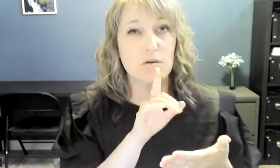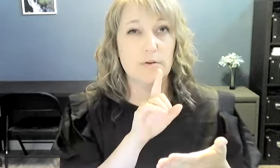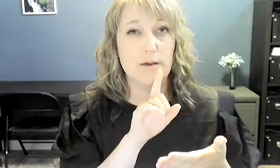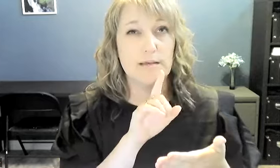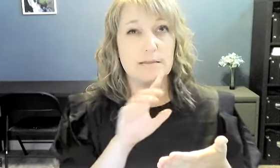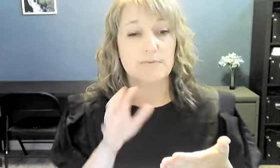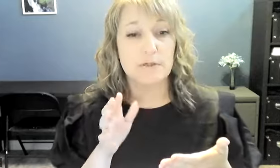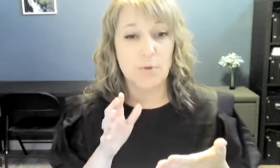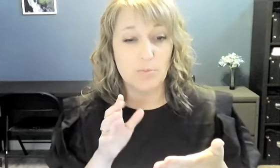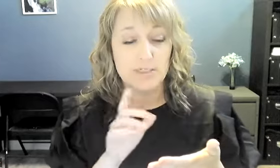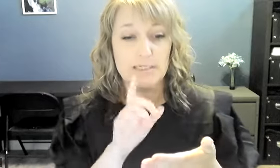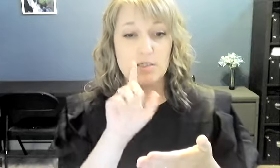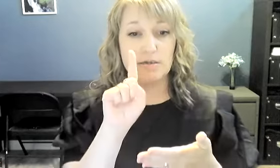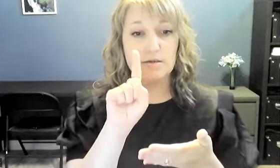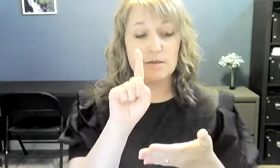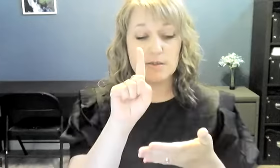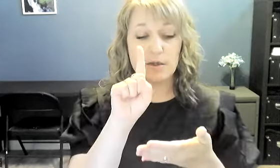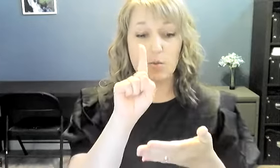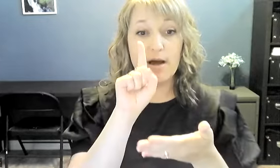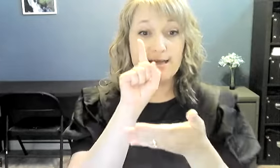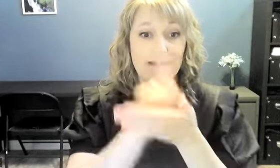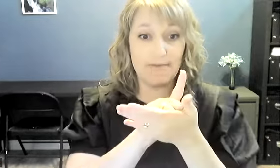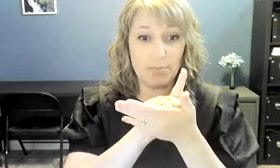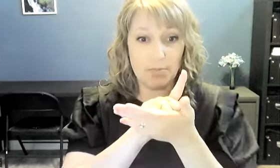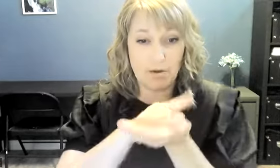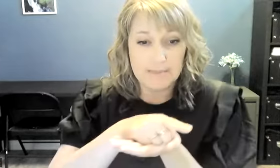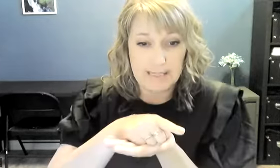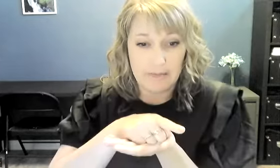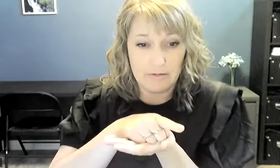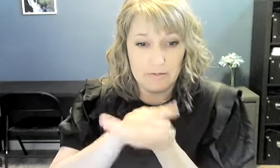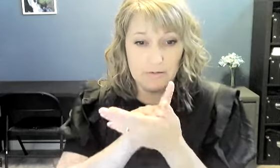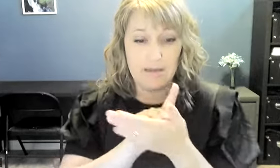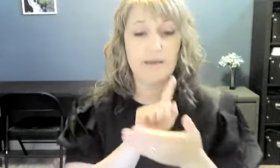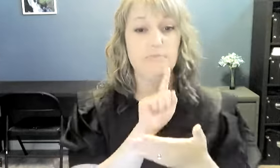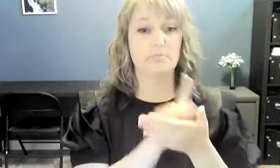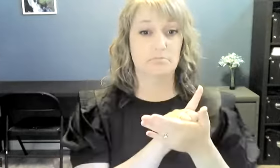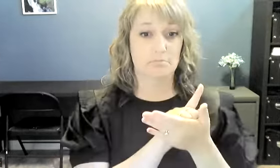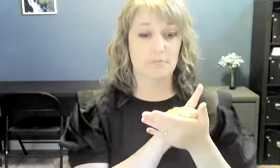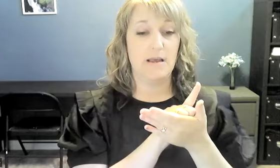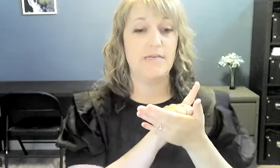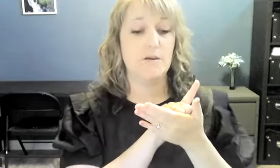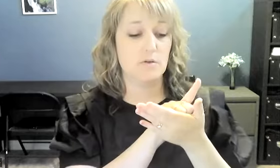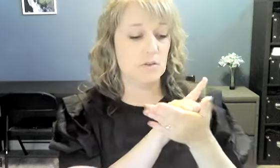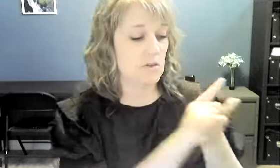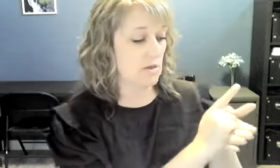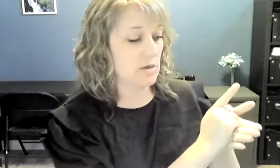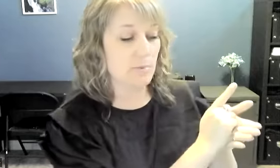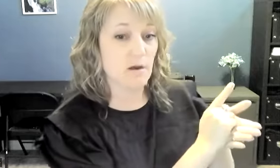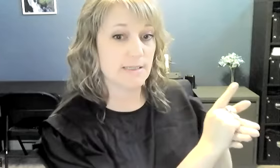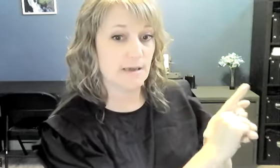different ways as far as palm orientation. So one is having both palms together, okay? And then you start at your palms and come